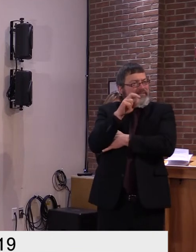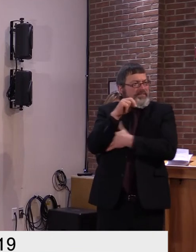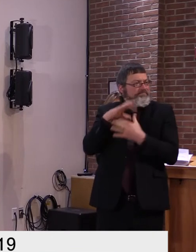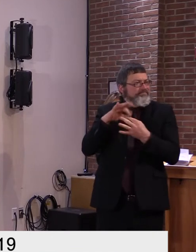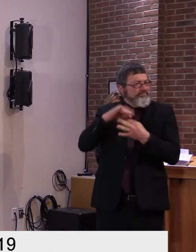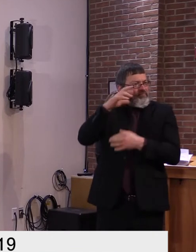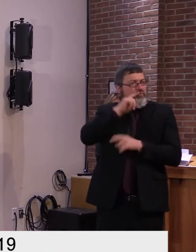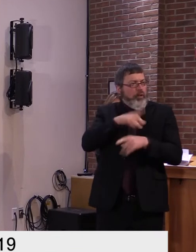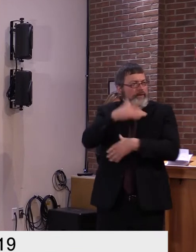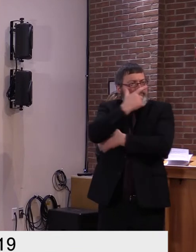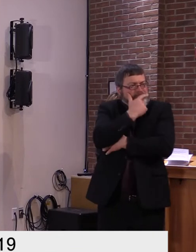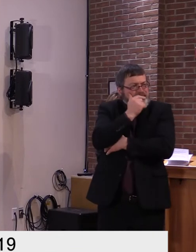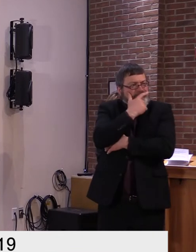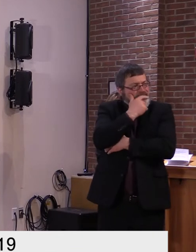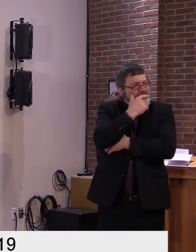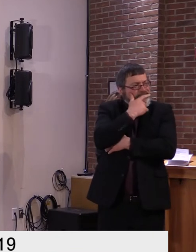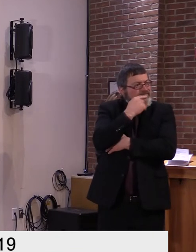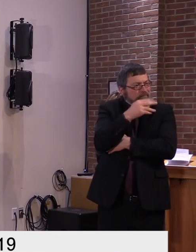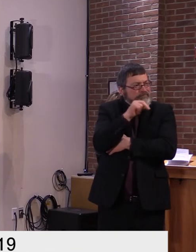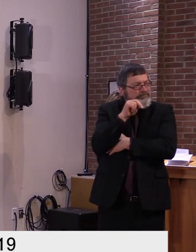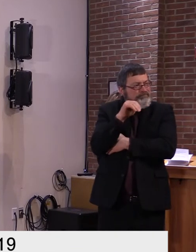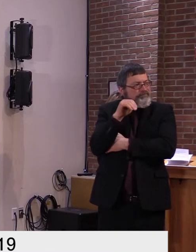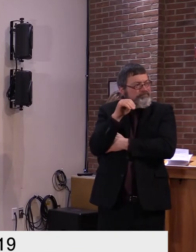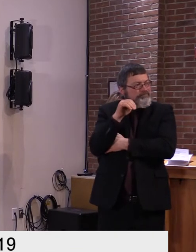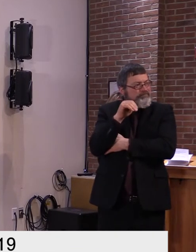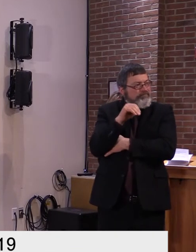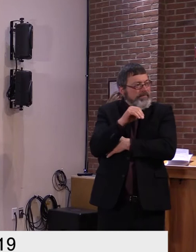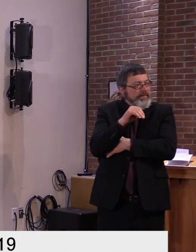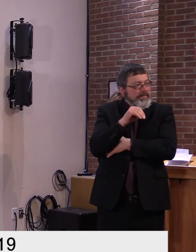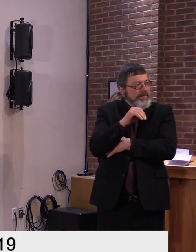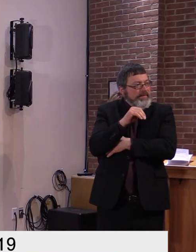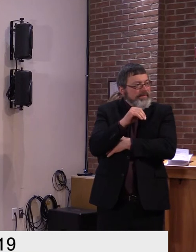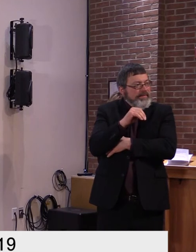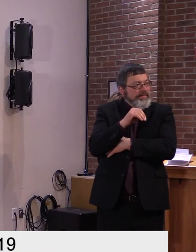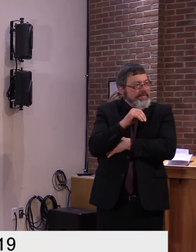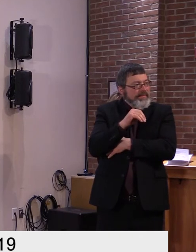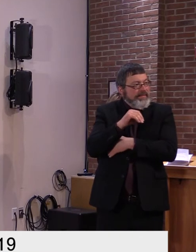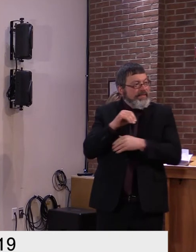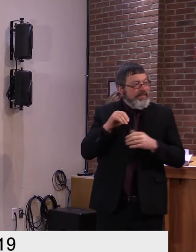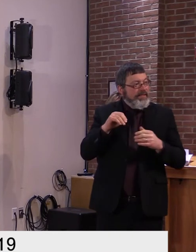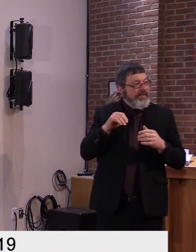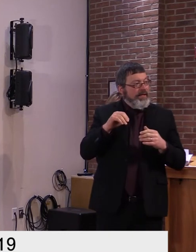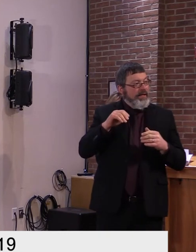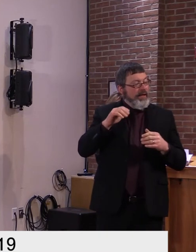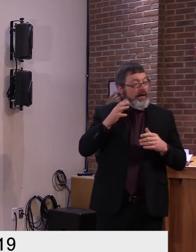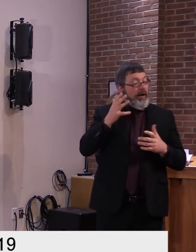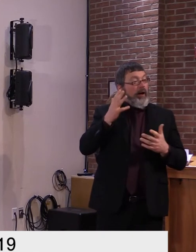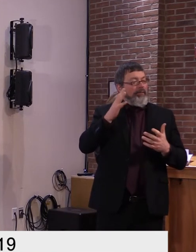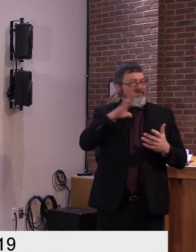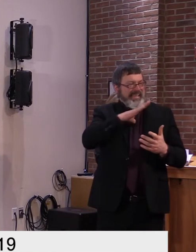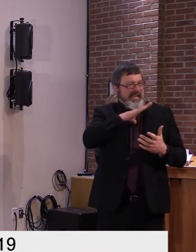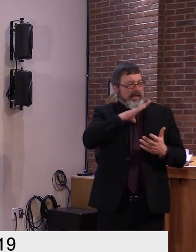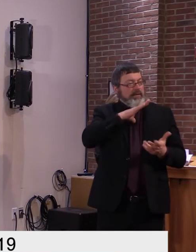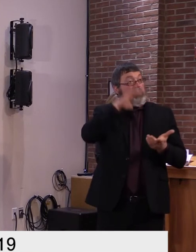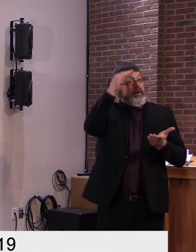a lot more of the vaccine right now, it is actually not a